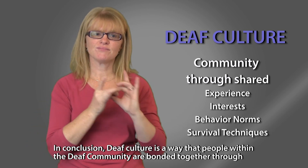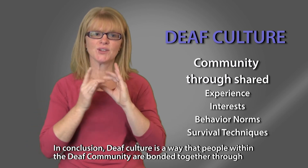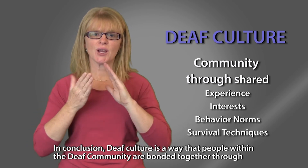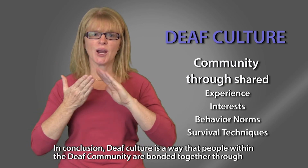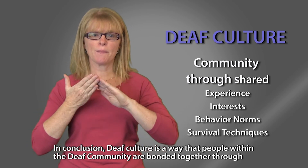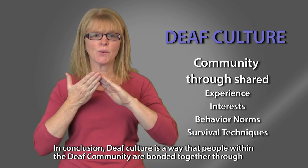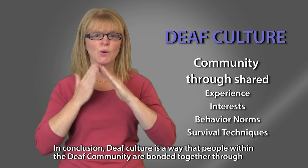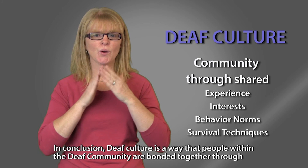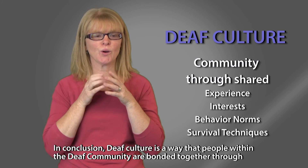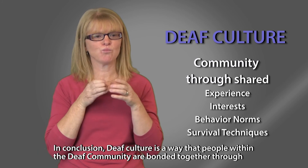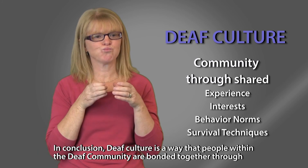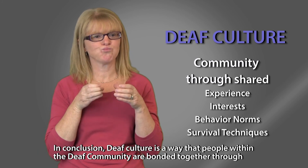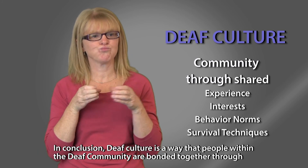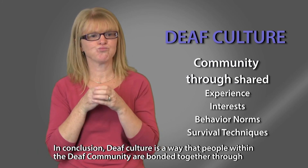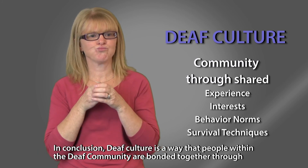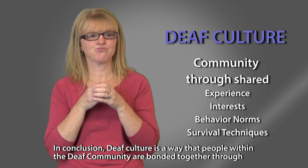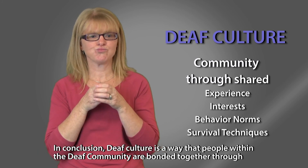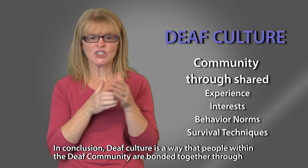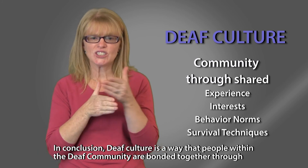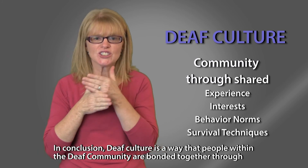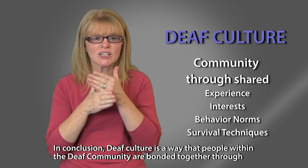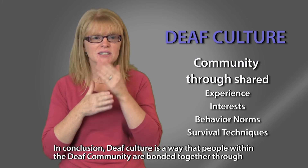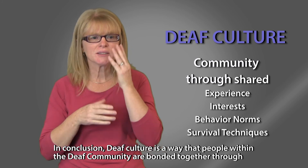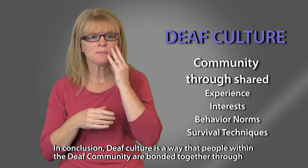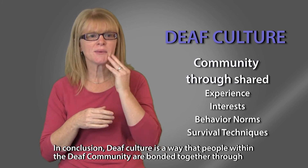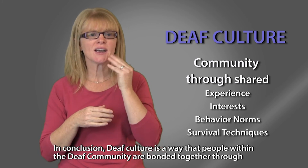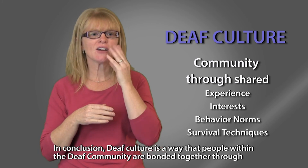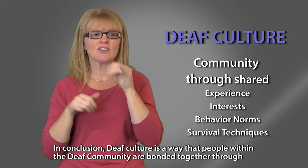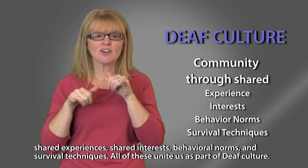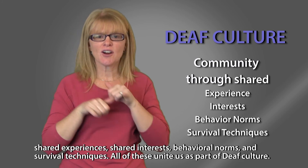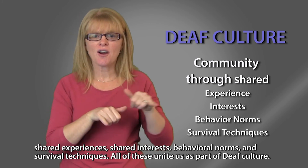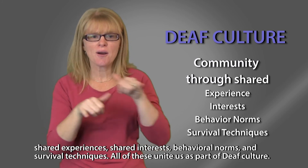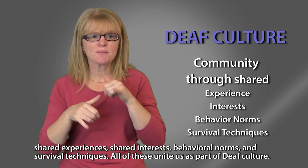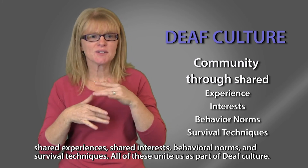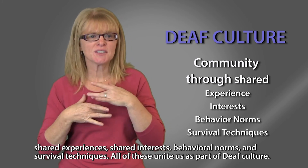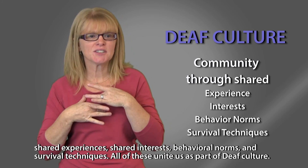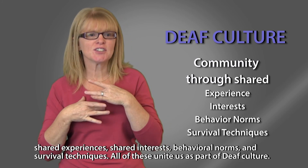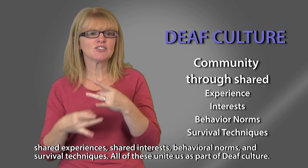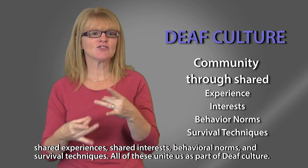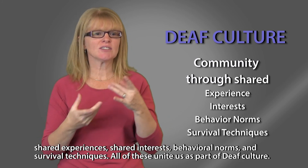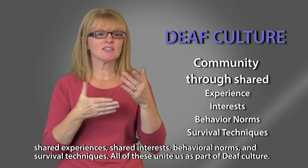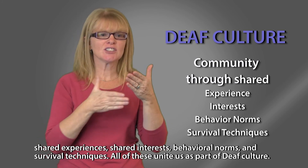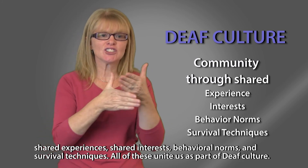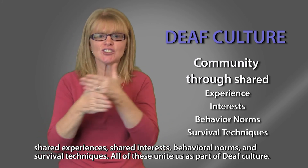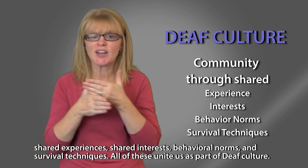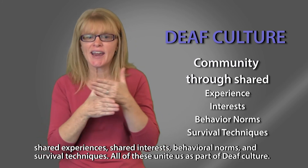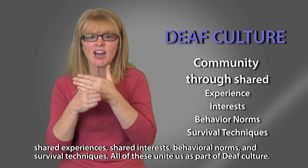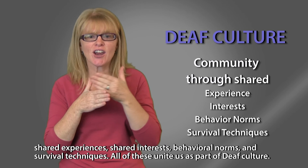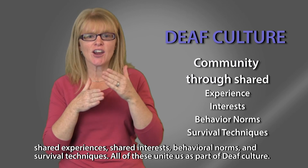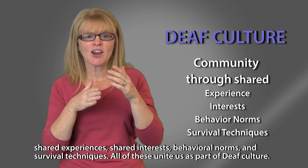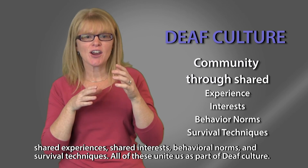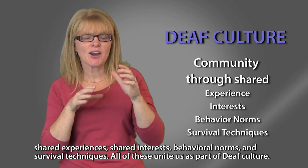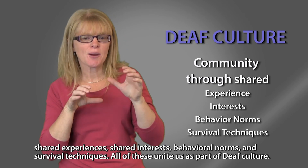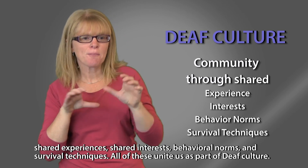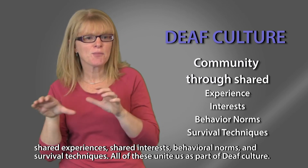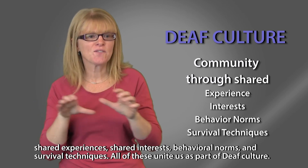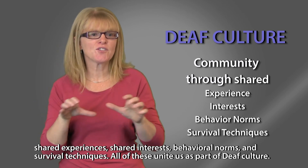are bonded together through shared experiences, shared interests, behavioral norms,